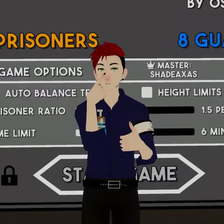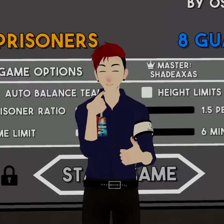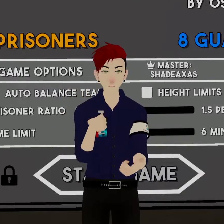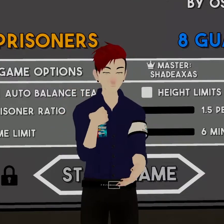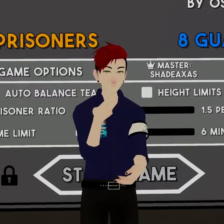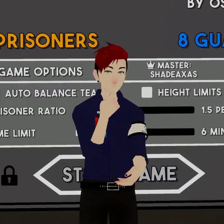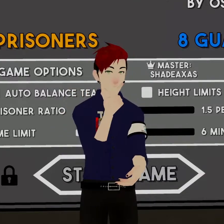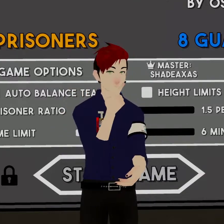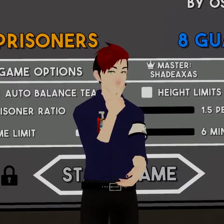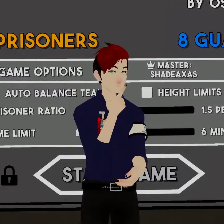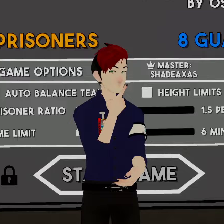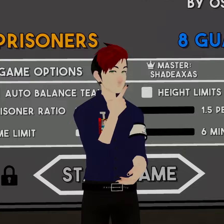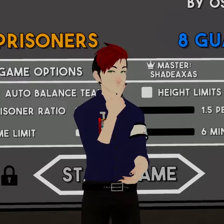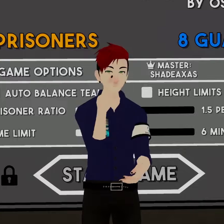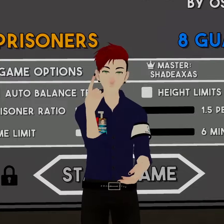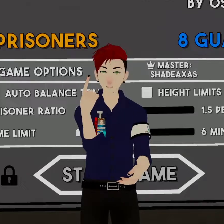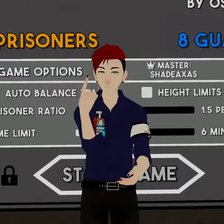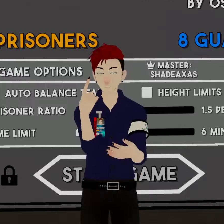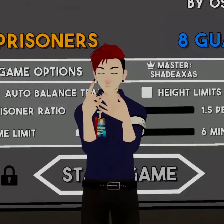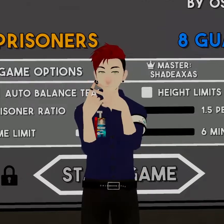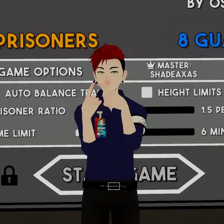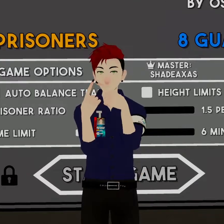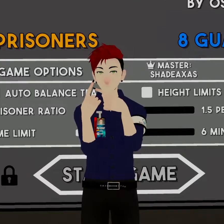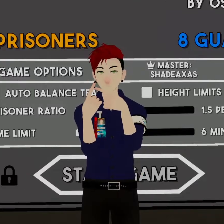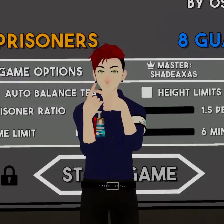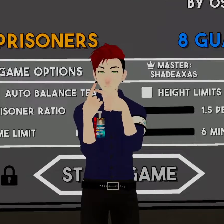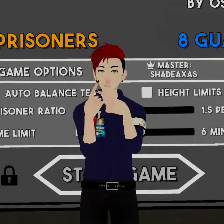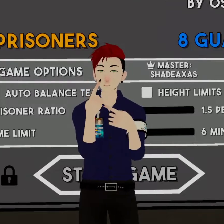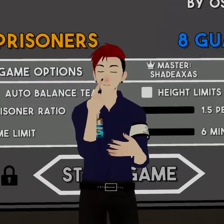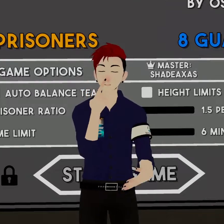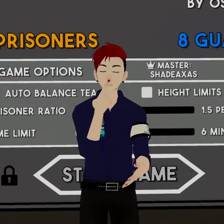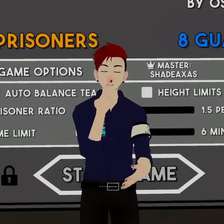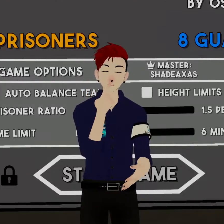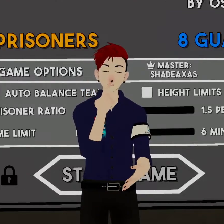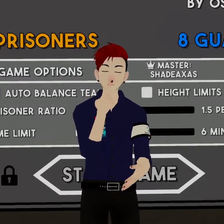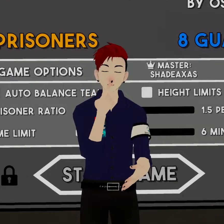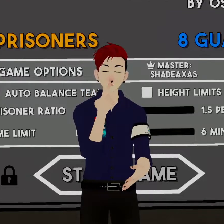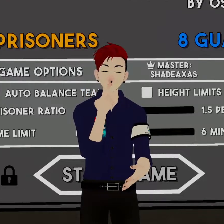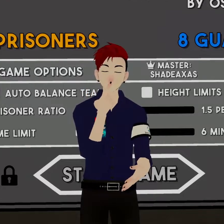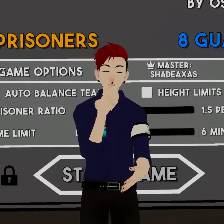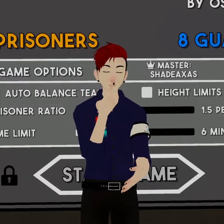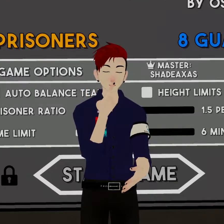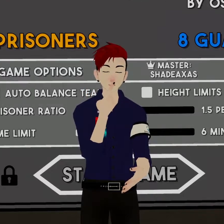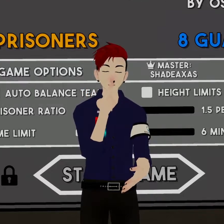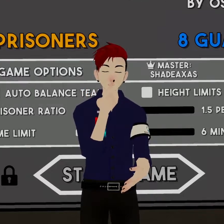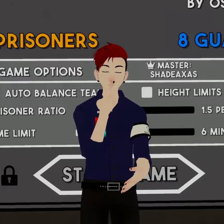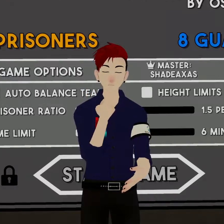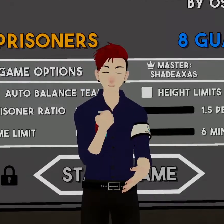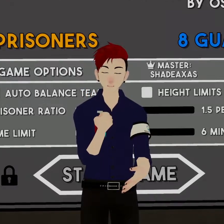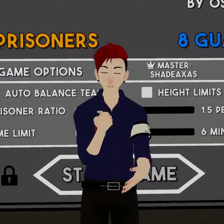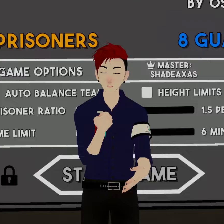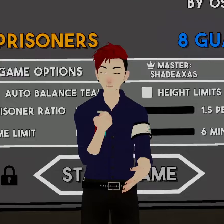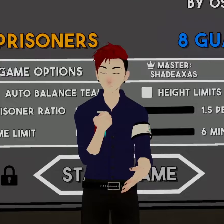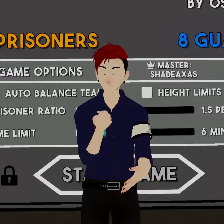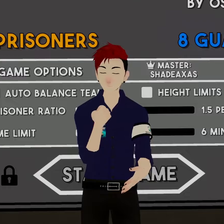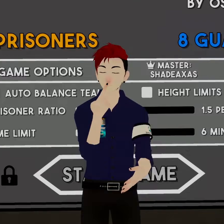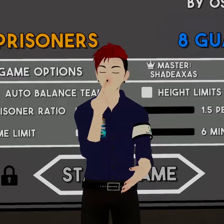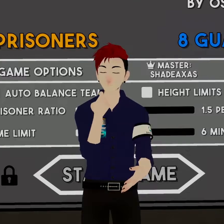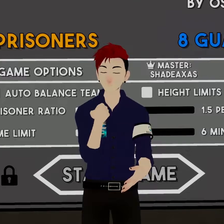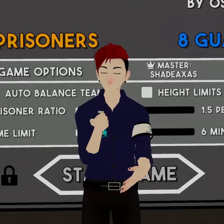red, just single finger on your hand, and you put it at your lips, bring it down once.